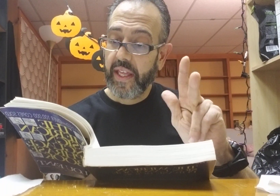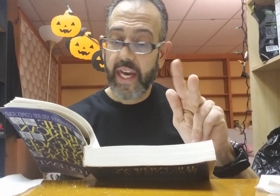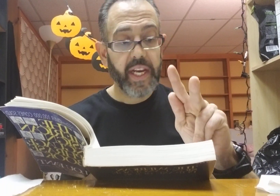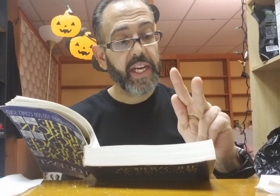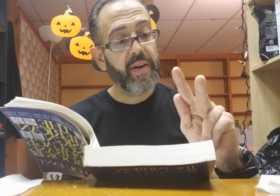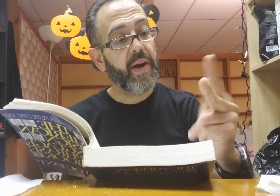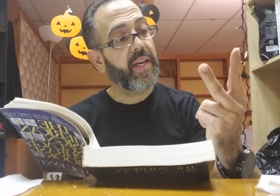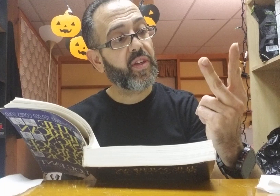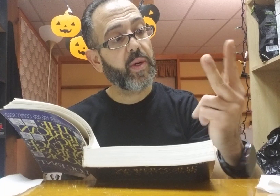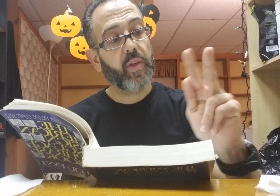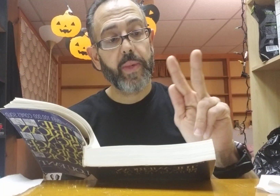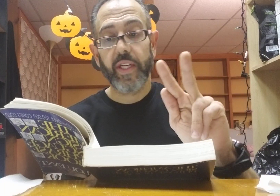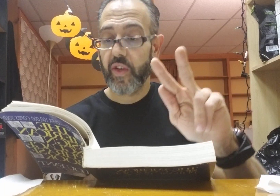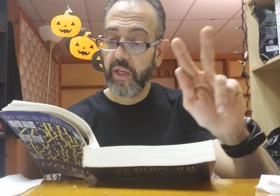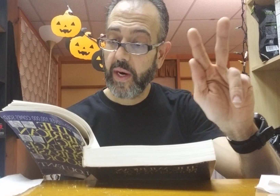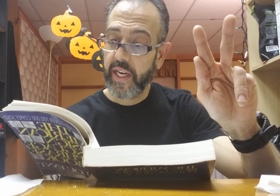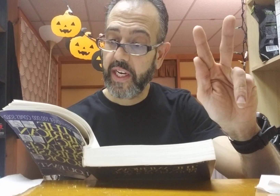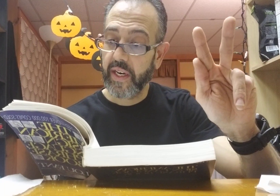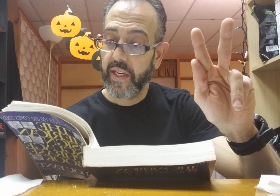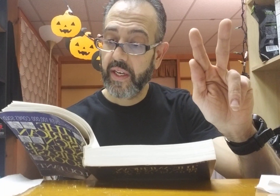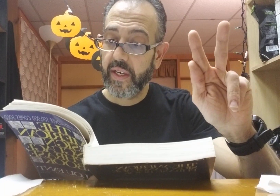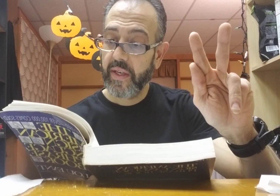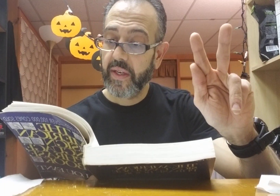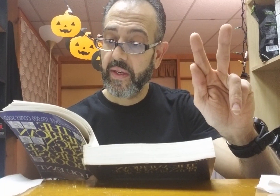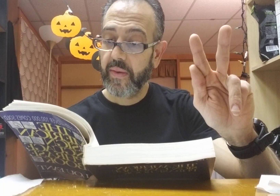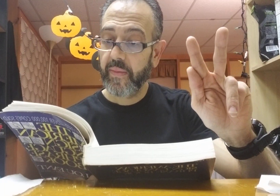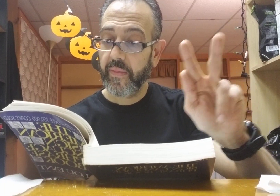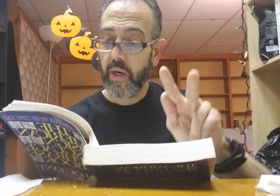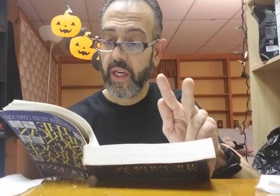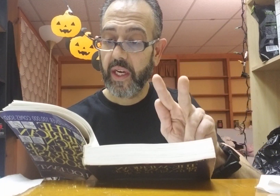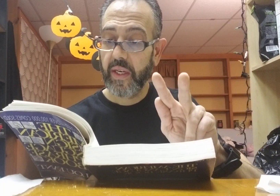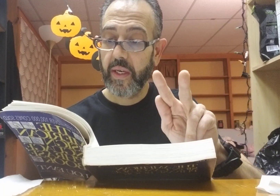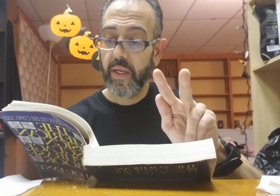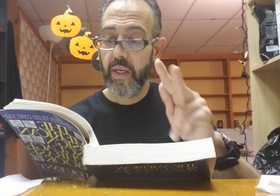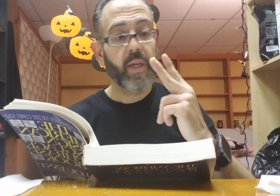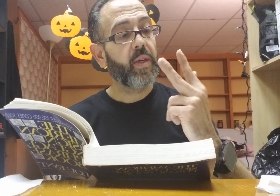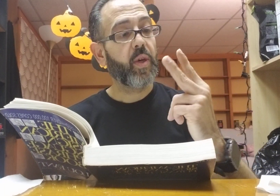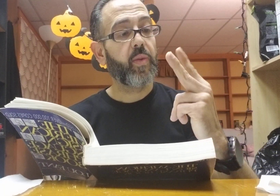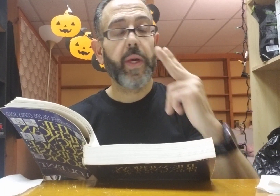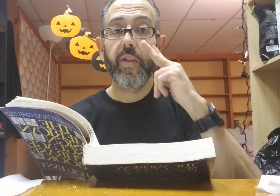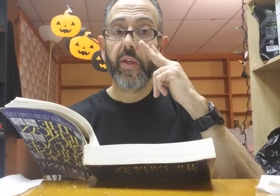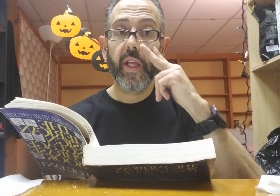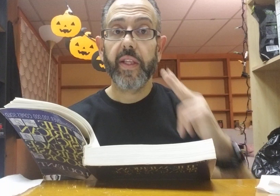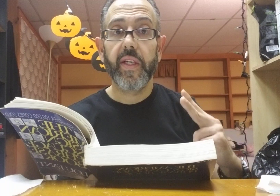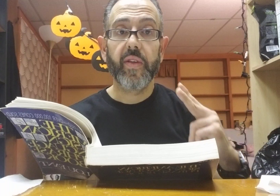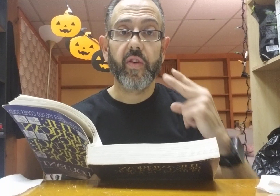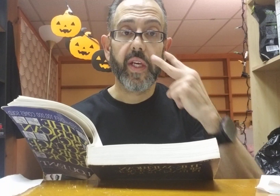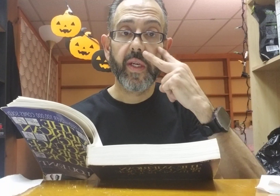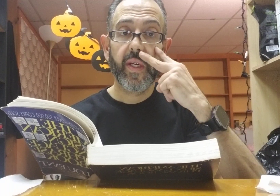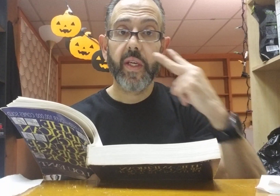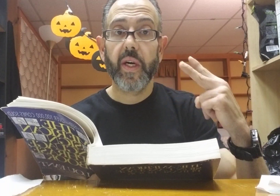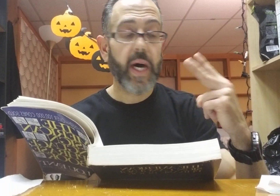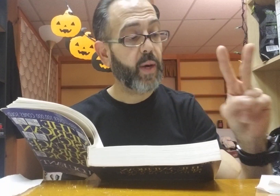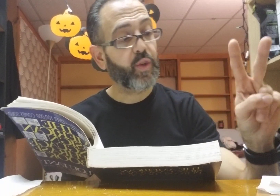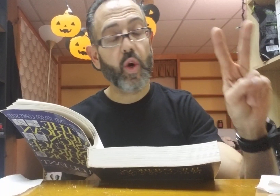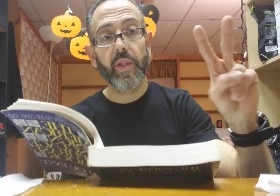that hand right. So it's basically right here. Okay. So it's basically like this. See, I was going like